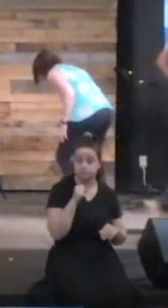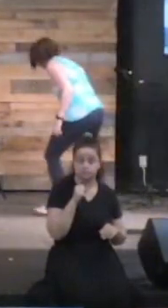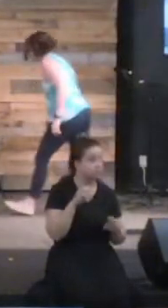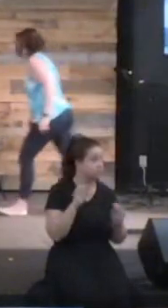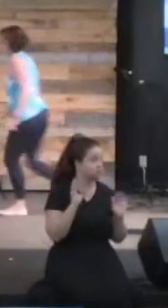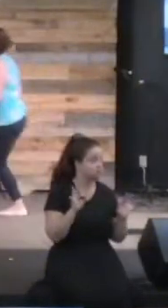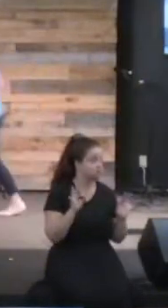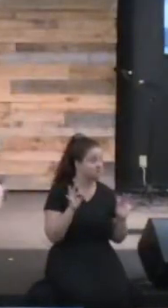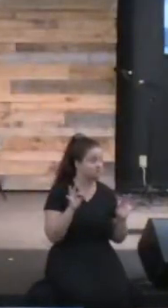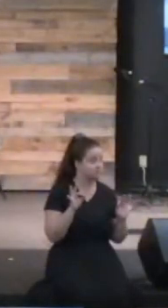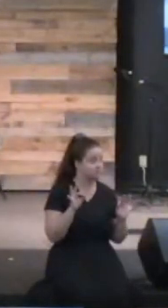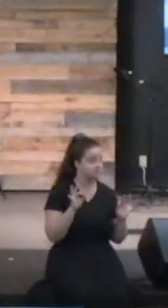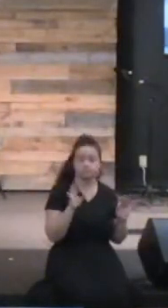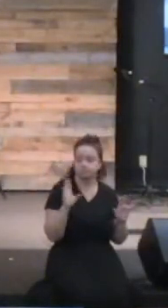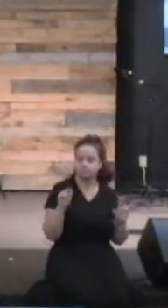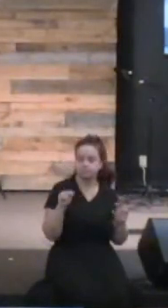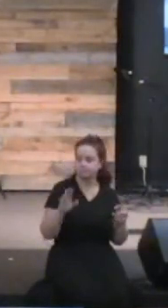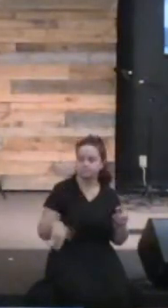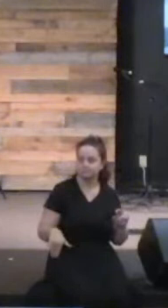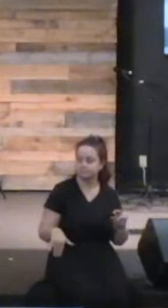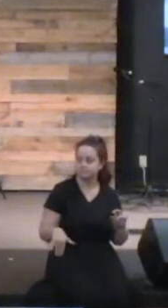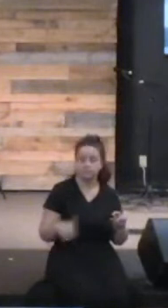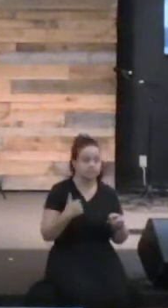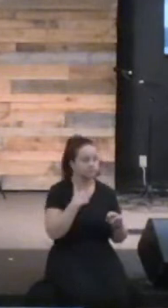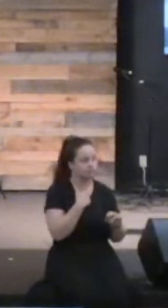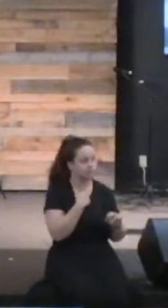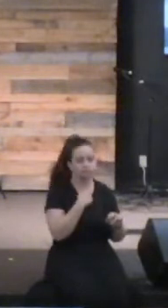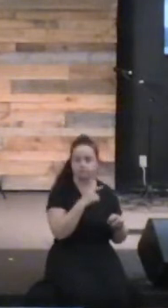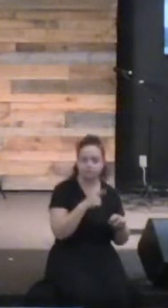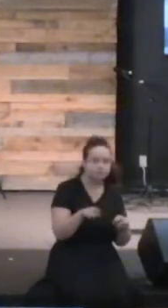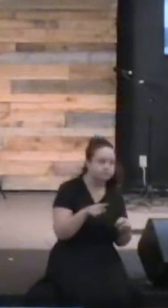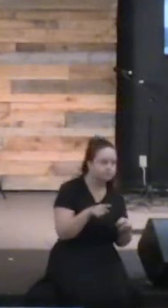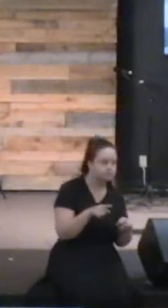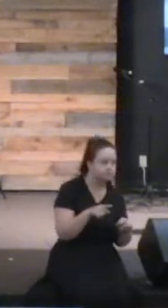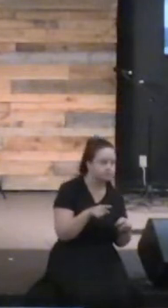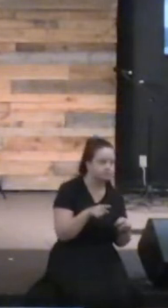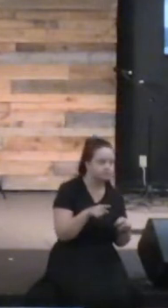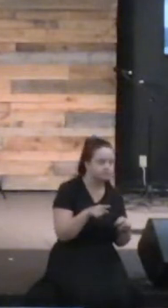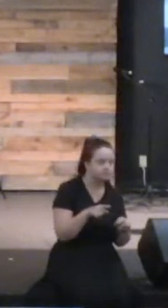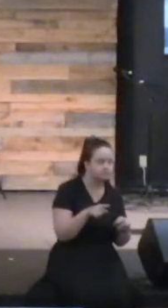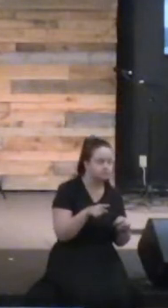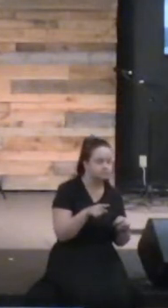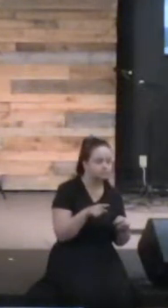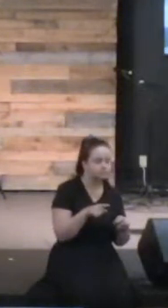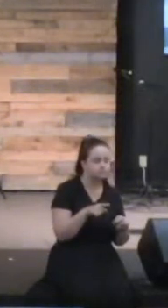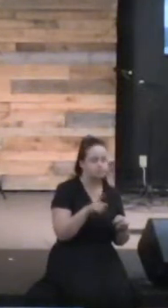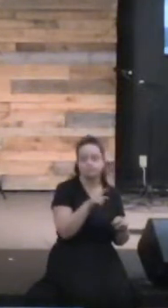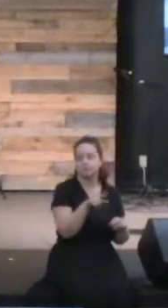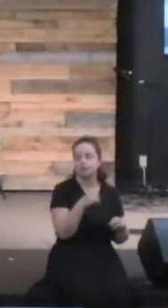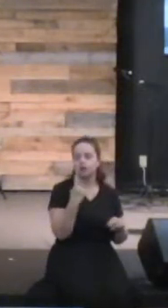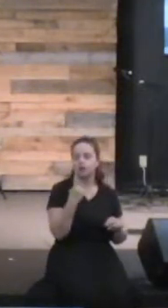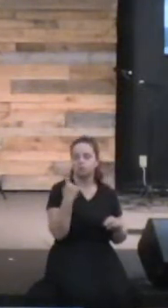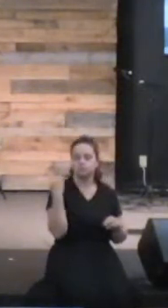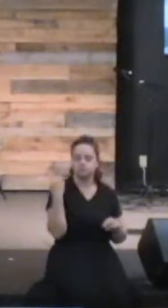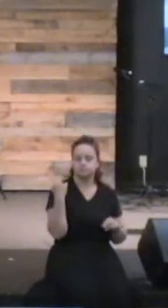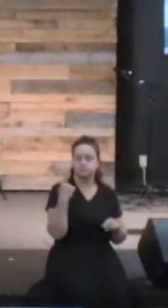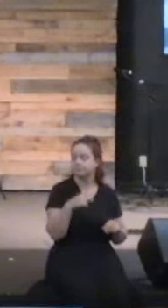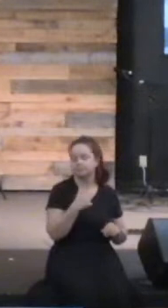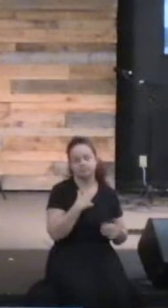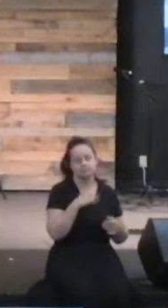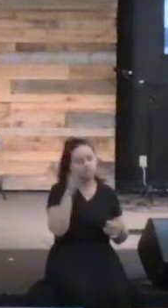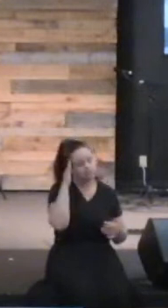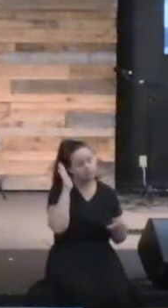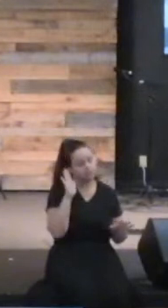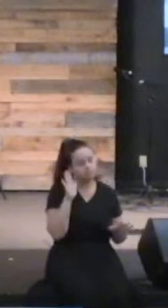are we good nope not yet is it me or is it you it's me I know